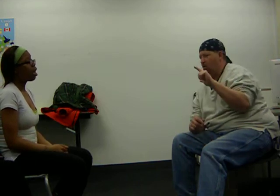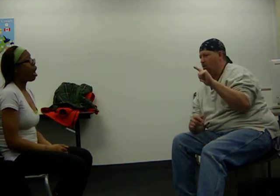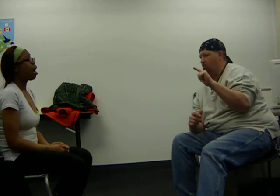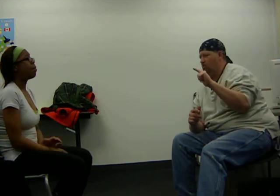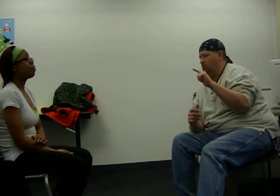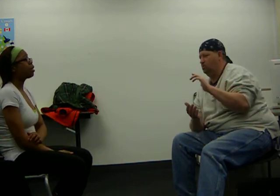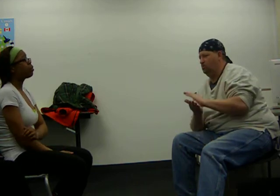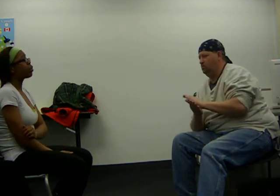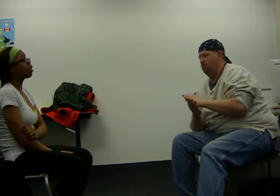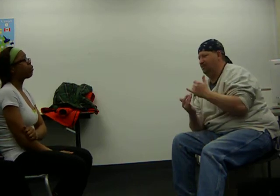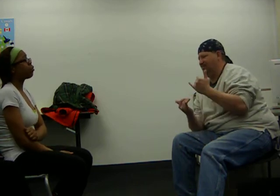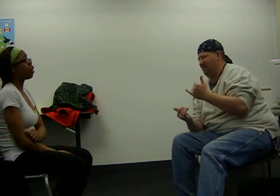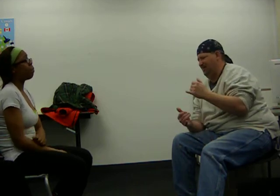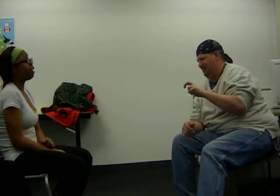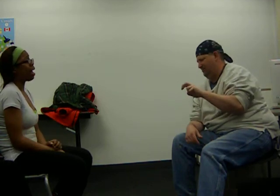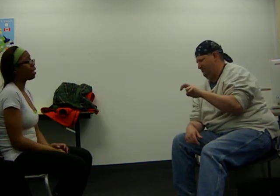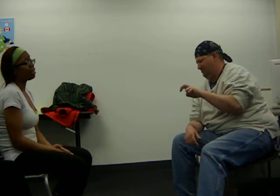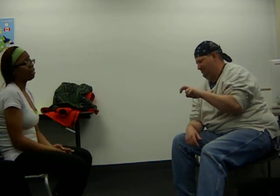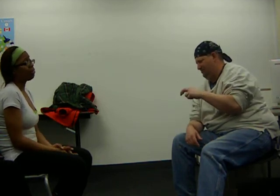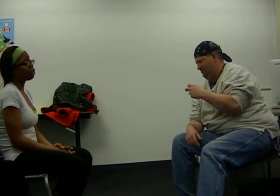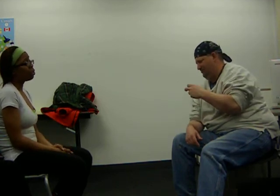I remember he was working for a black deaf school,